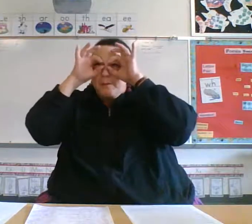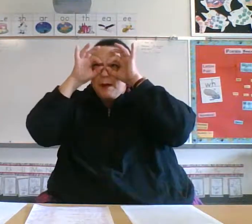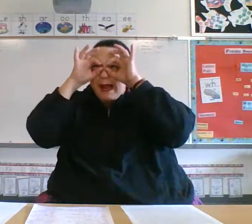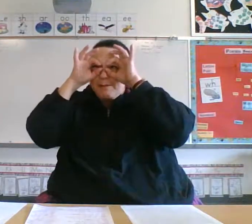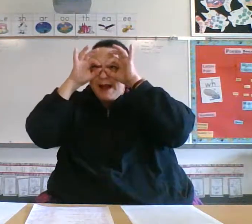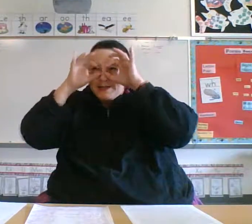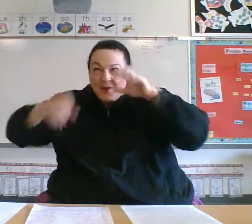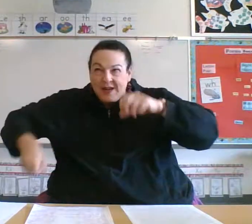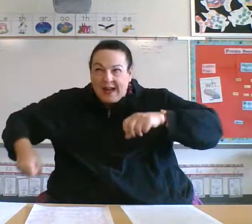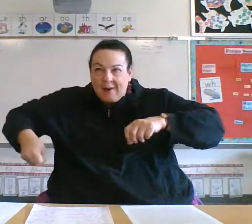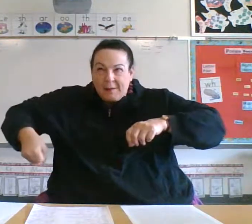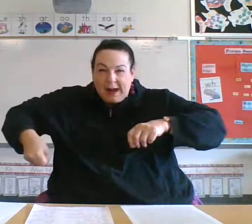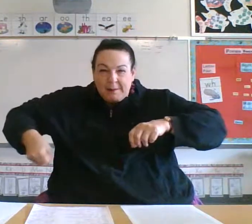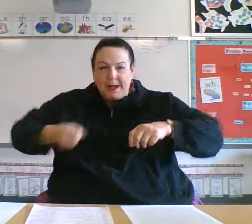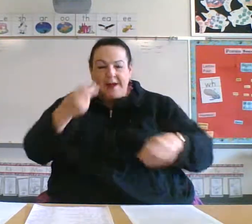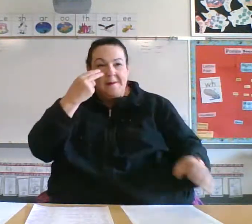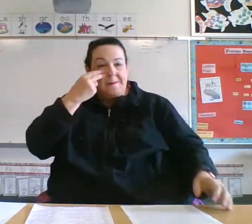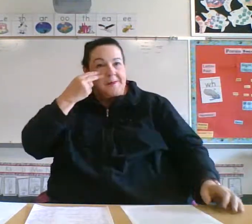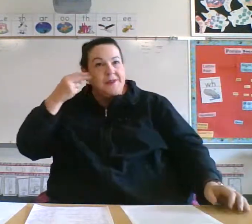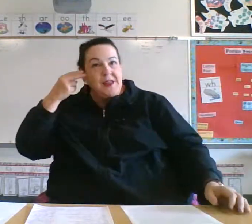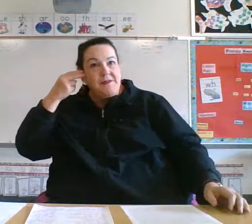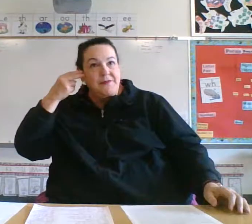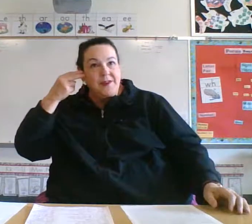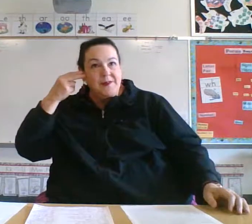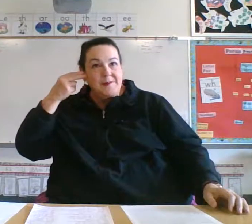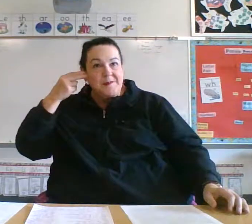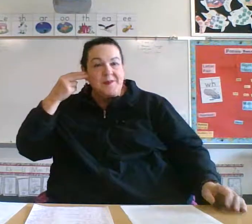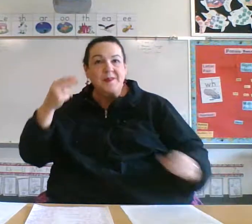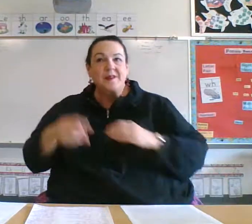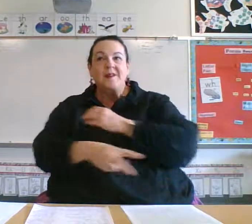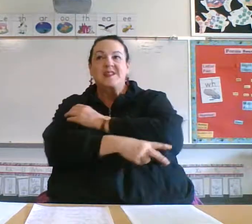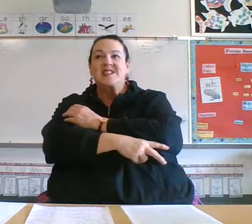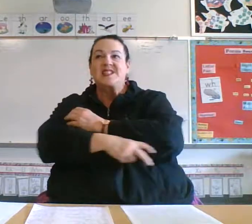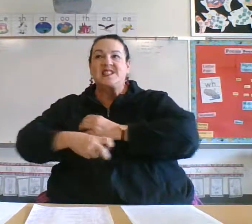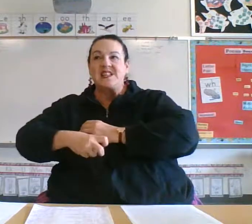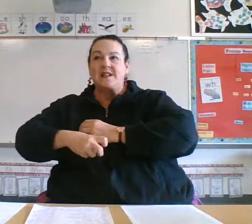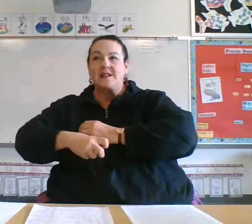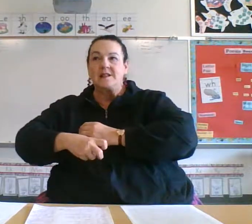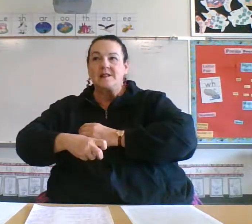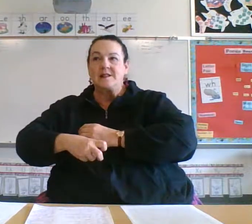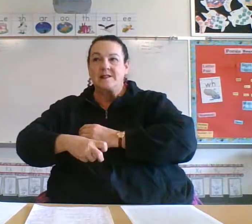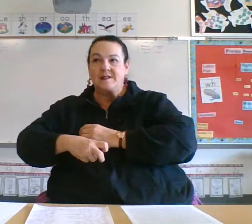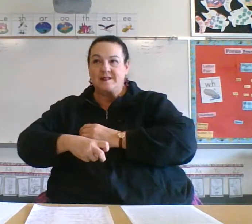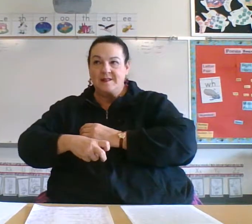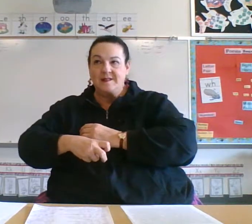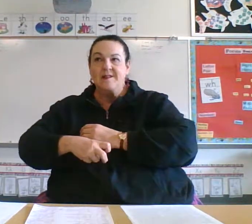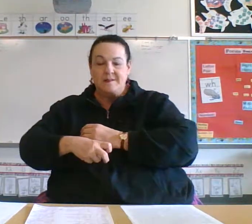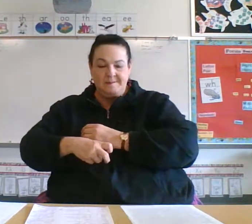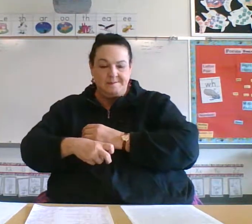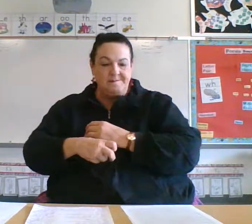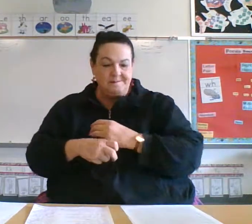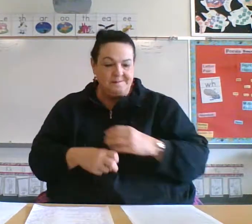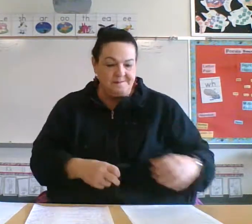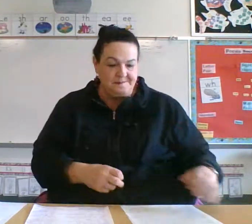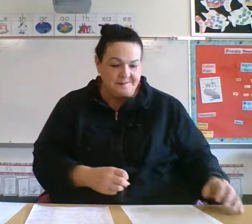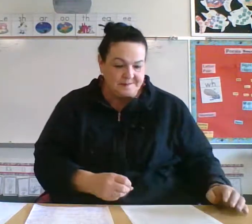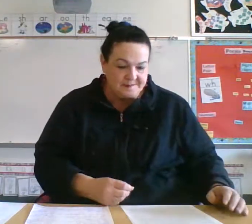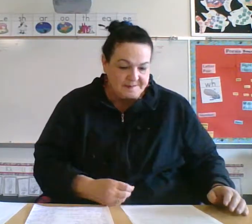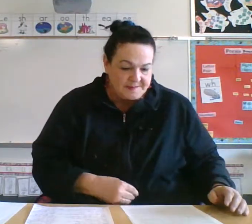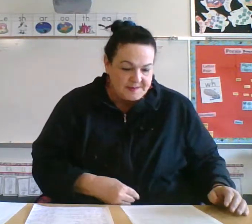black mask on and carrying a bag of money. Thief, steal. Mhm. Or